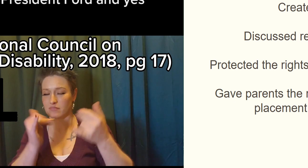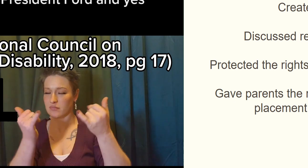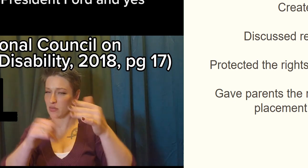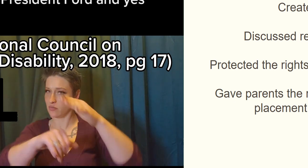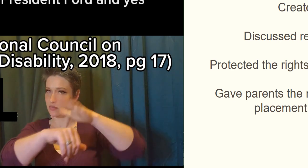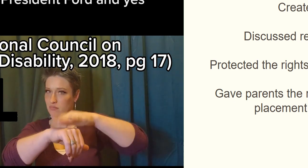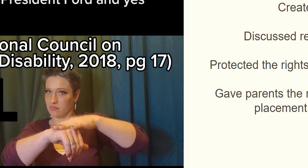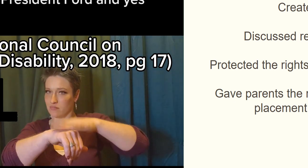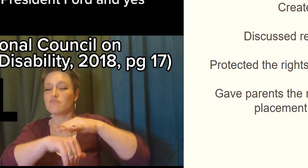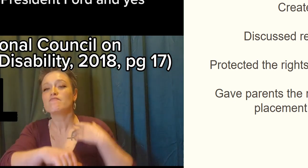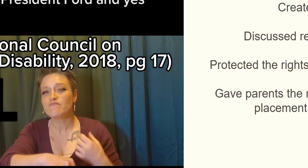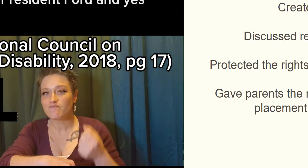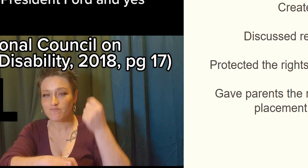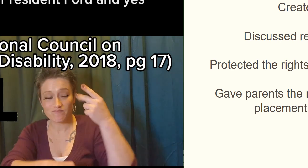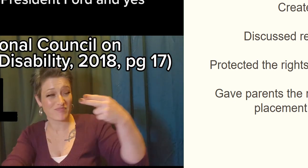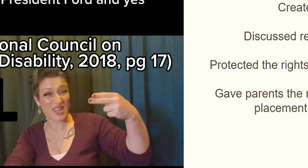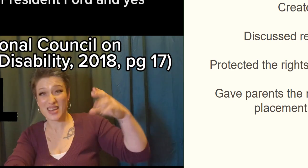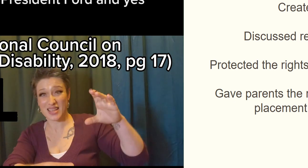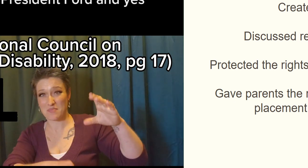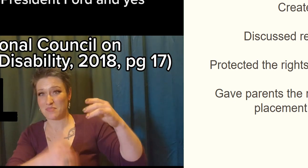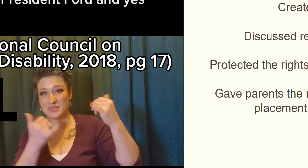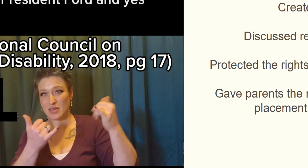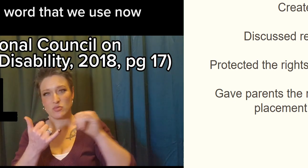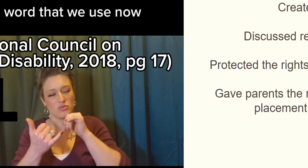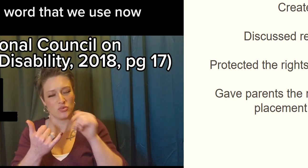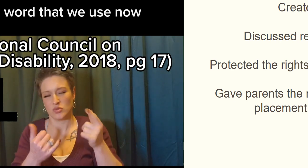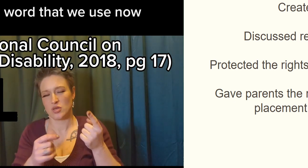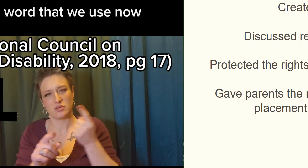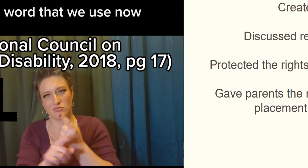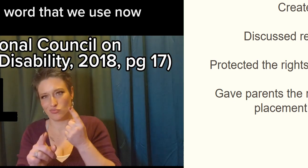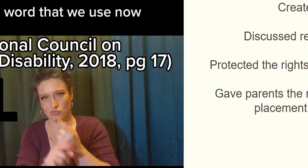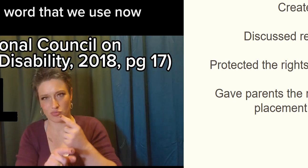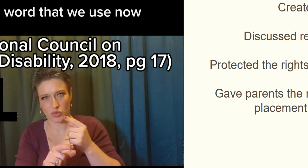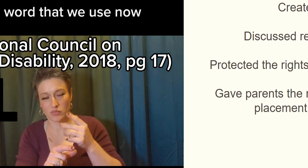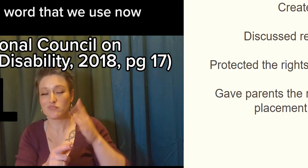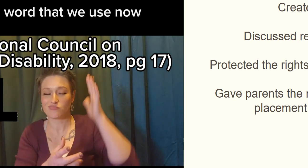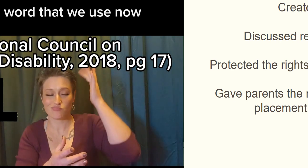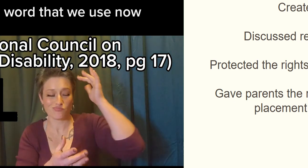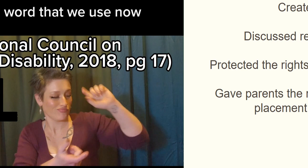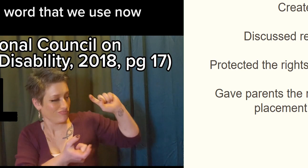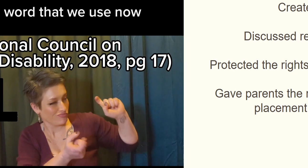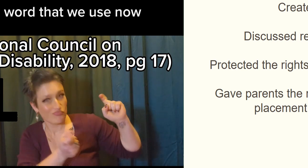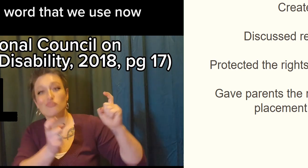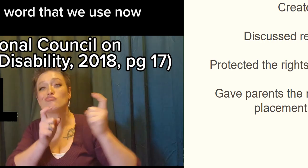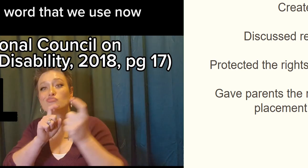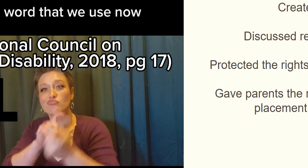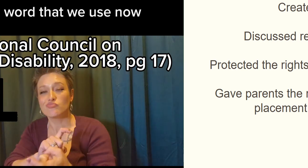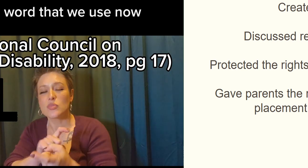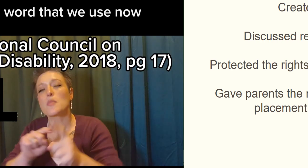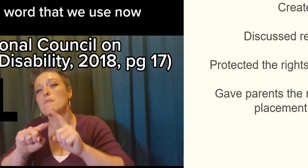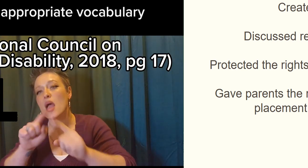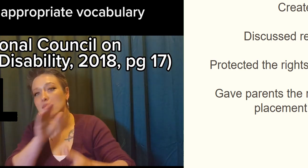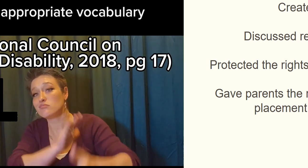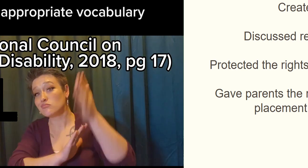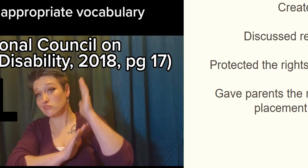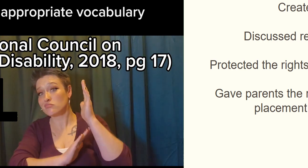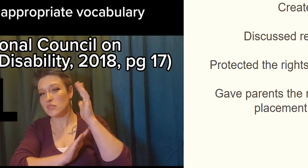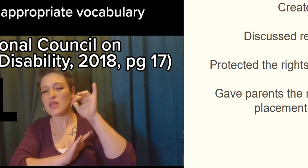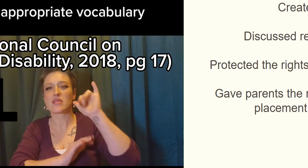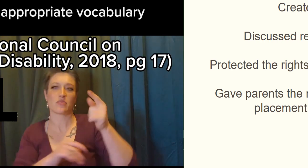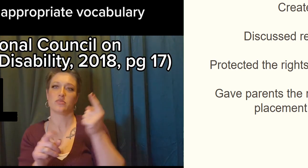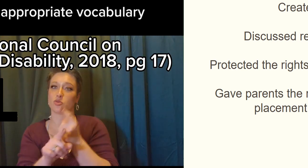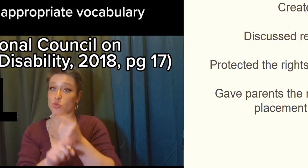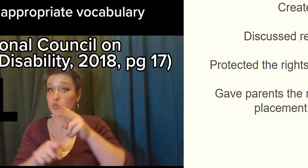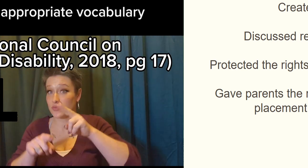The law was signed by President Ford, and yes, I want to address the fact that handicapped is not a word that we use now. It has changed over